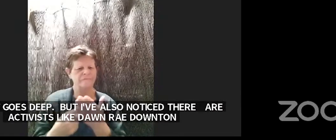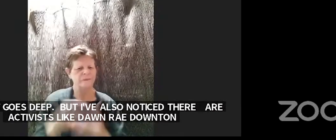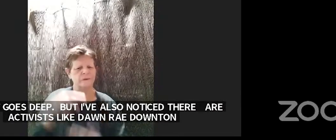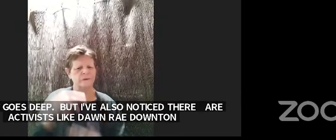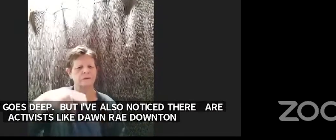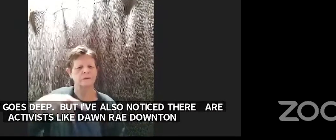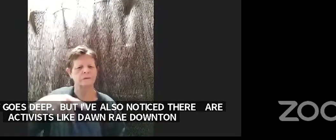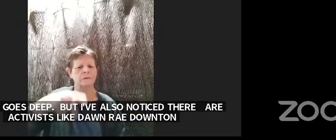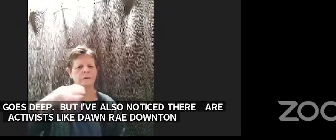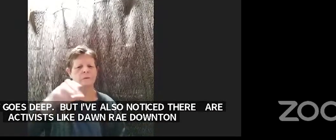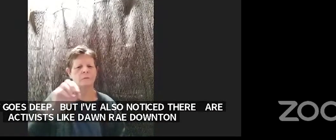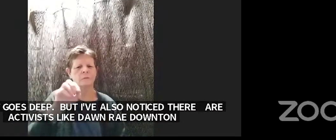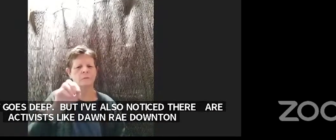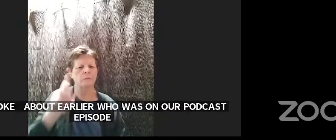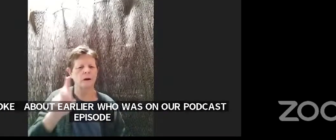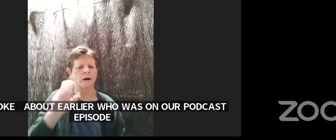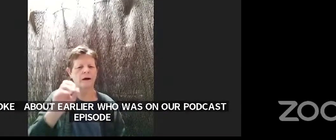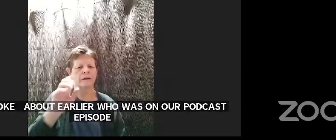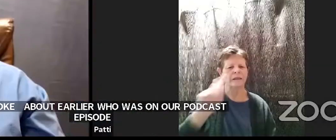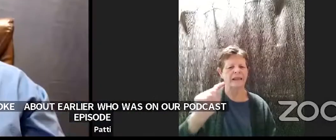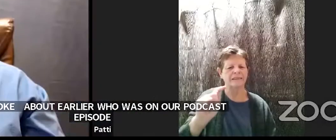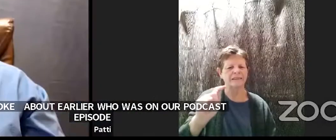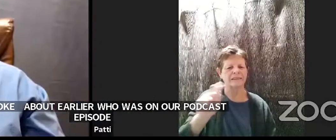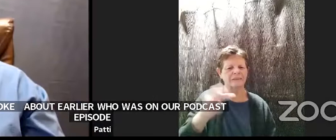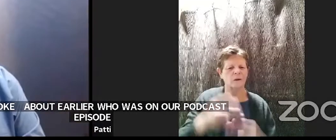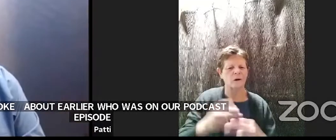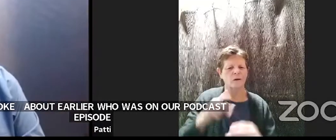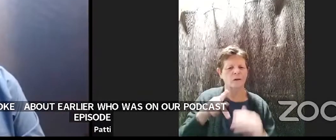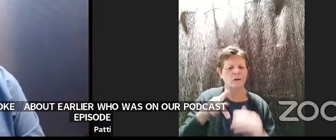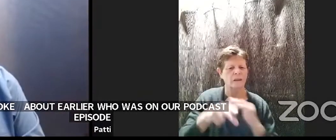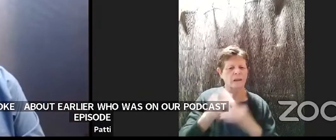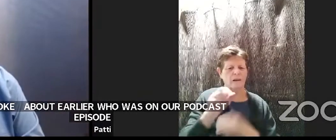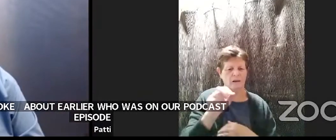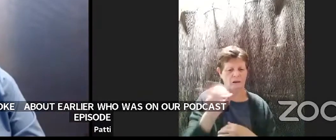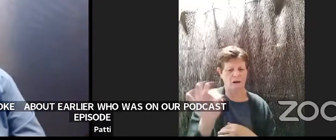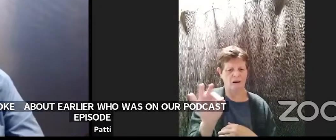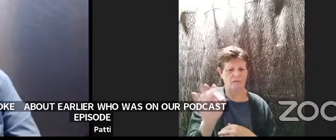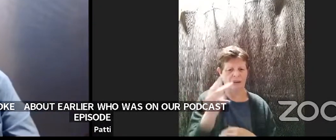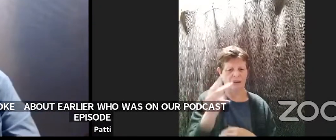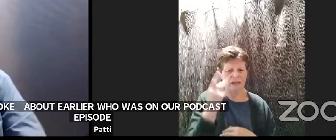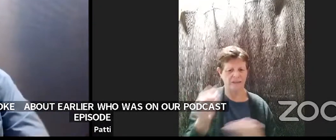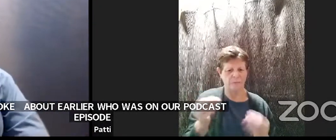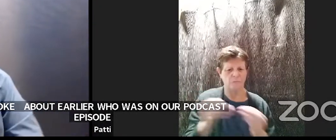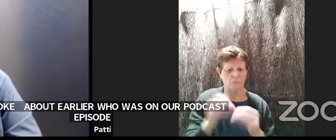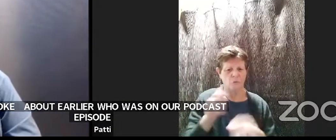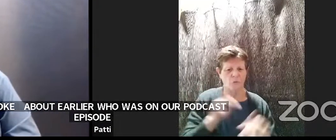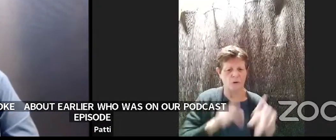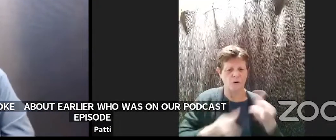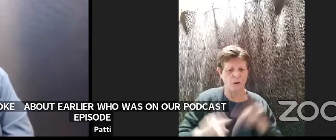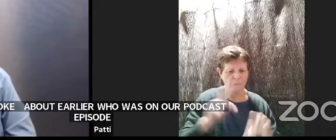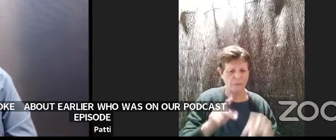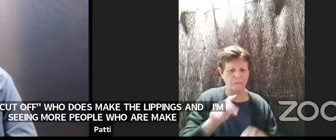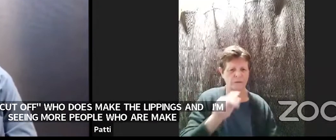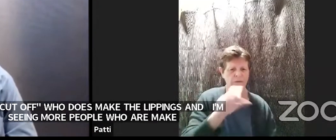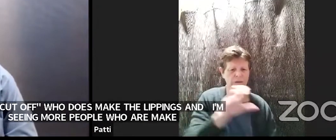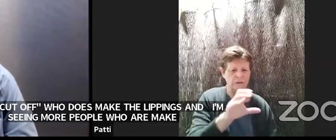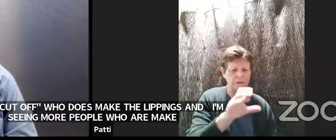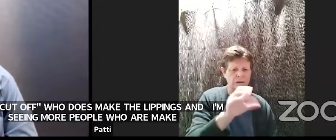off um who does make the links and i'm seeing more people who are making the links and like uh carlin's white so i